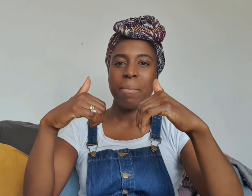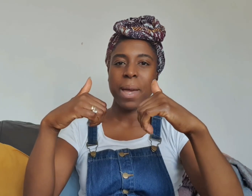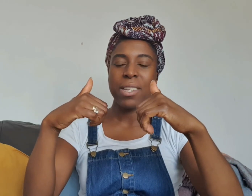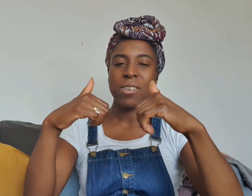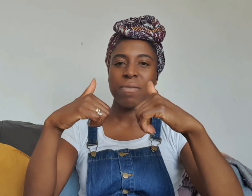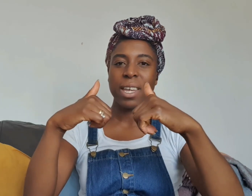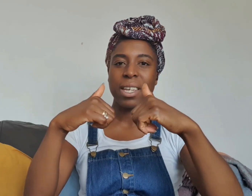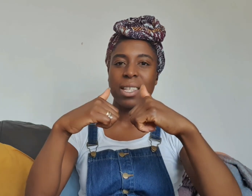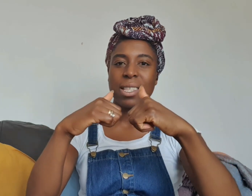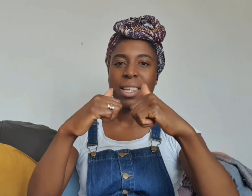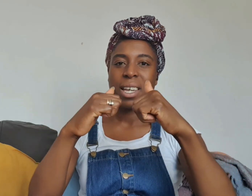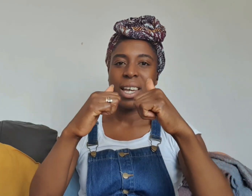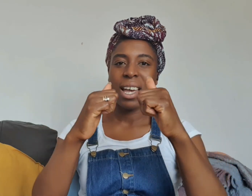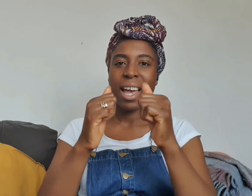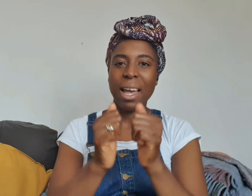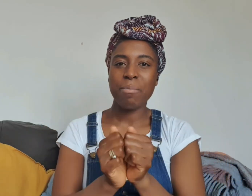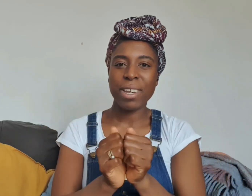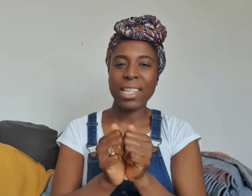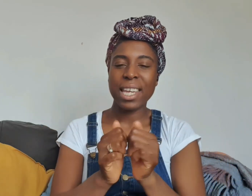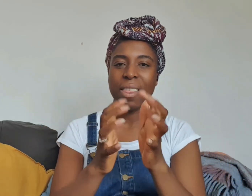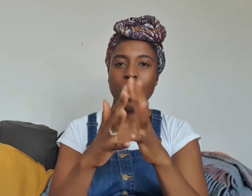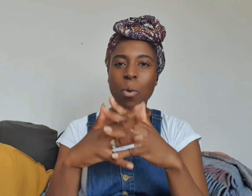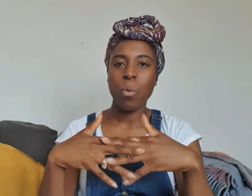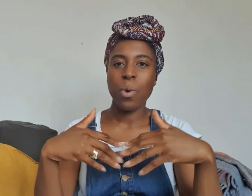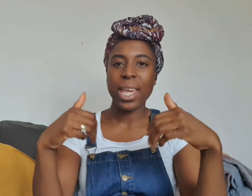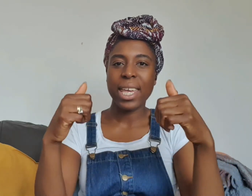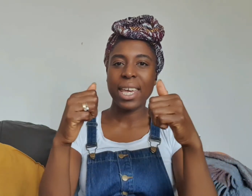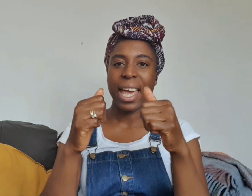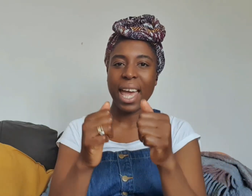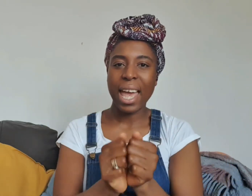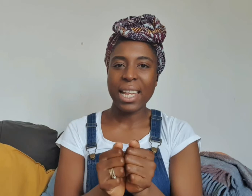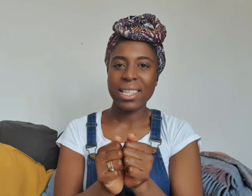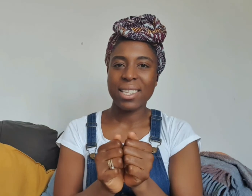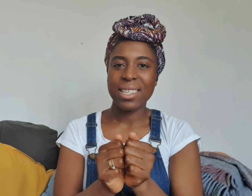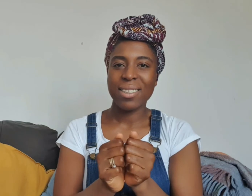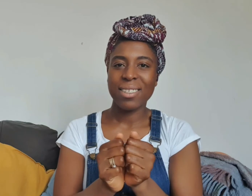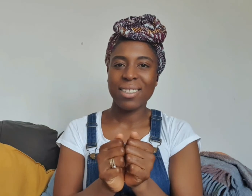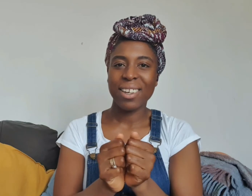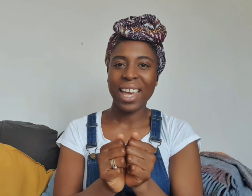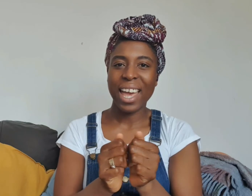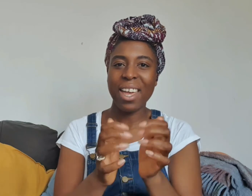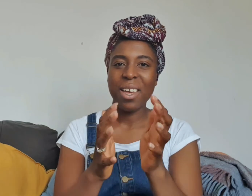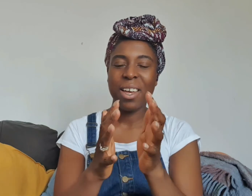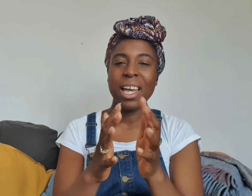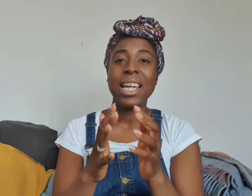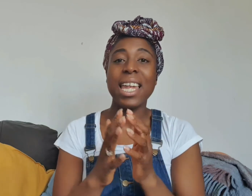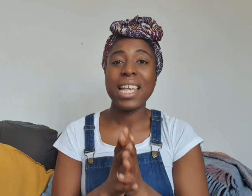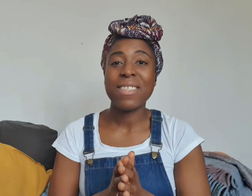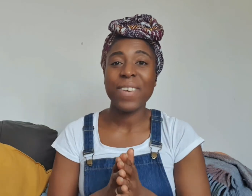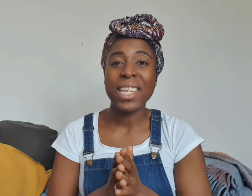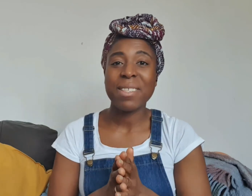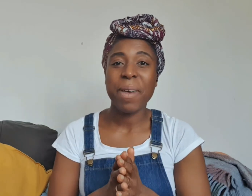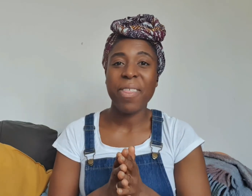bend your fingers and bring it together. Weekend. Okay? Let's finger spell that.